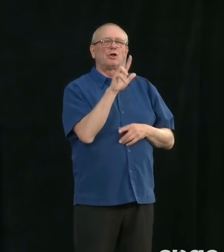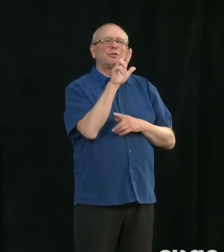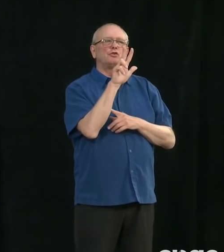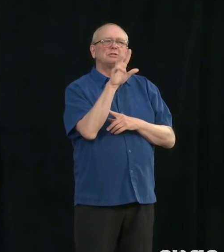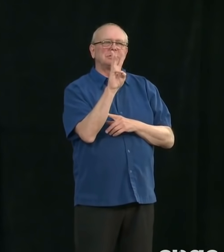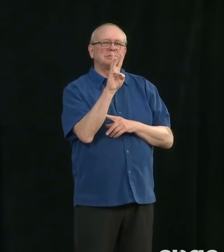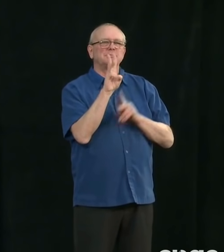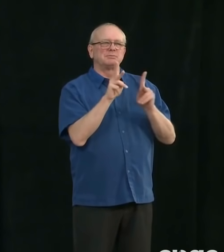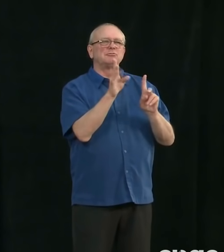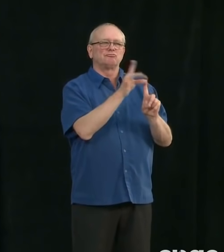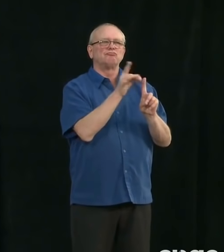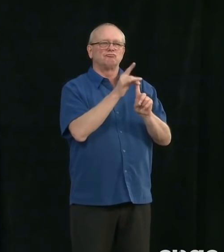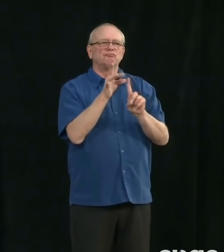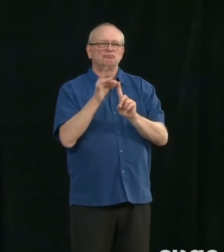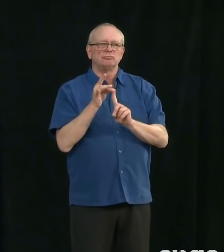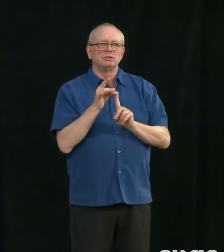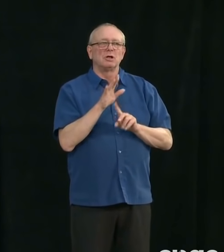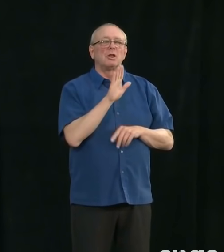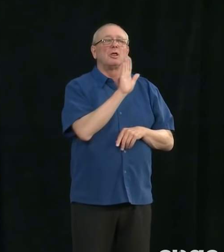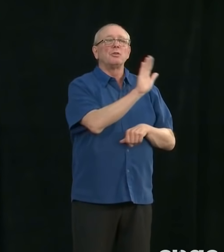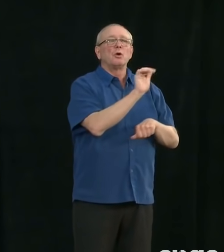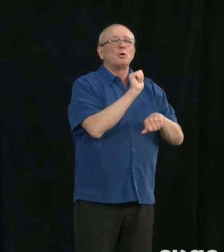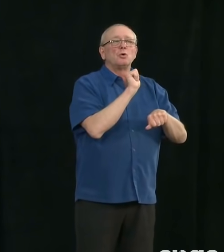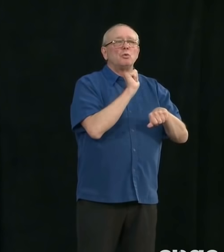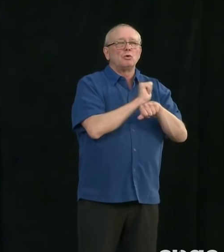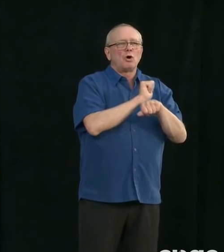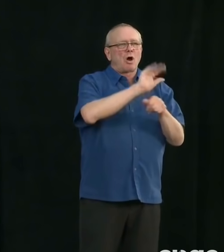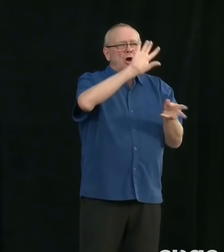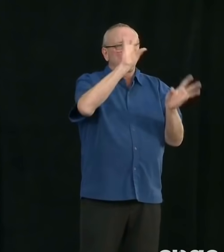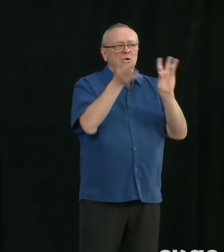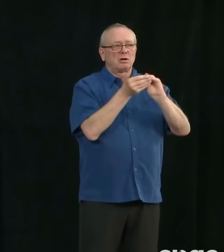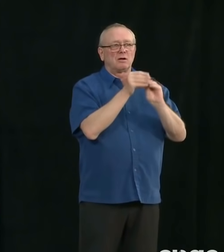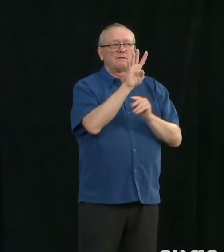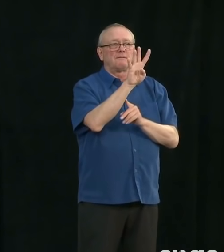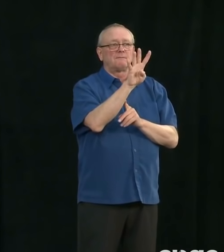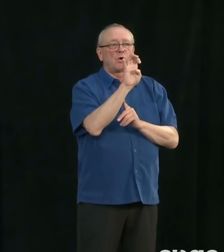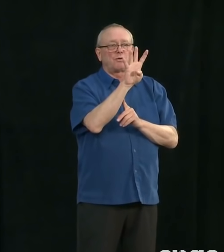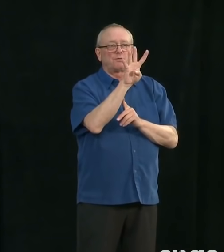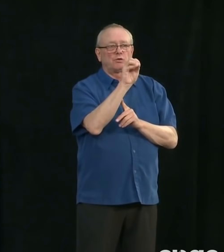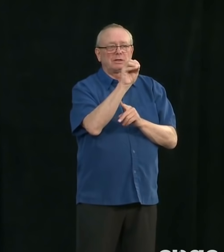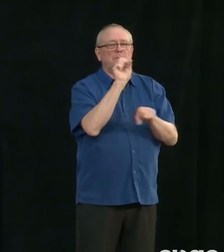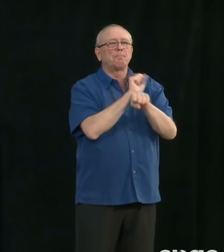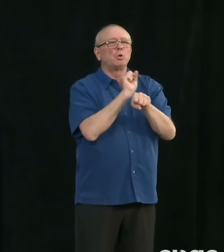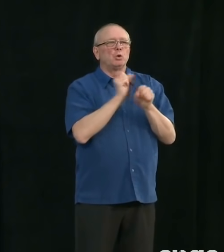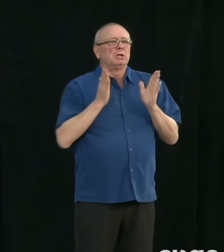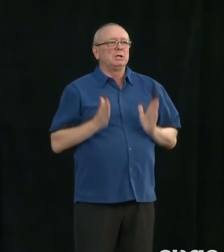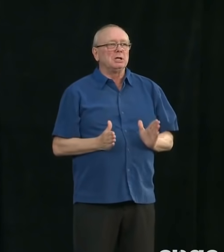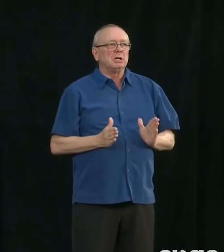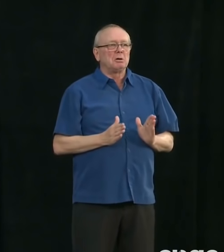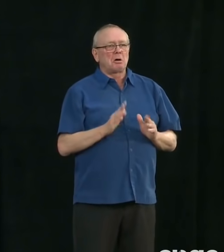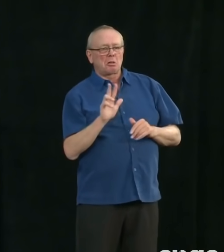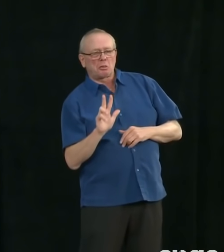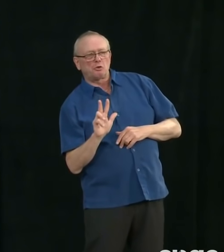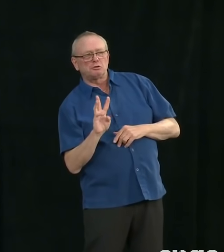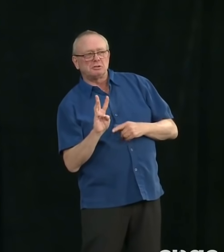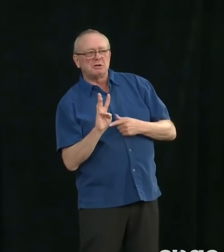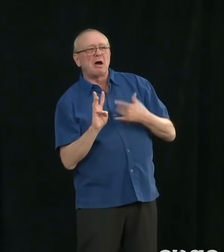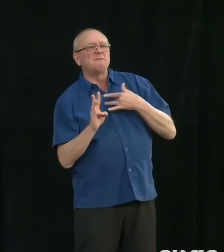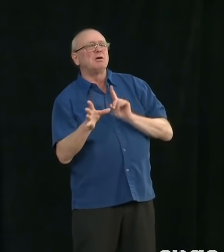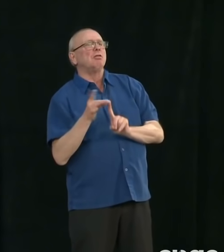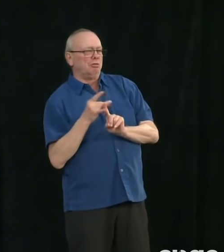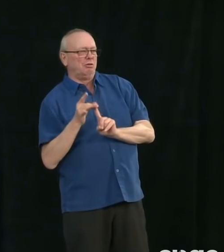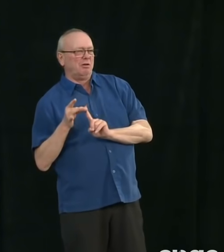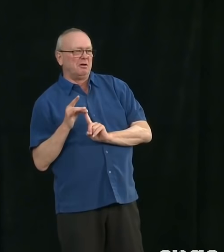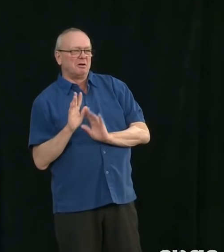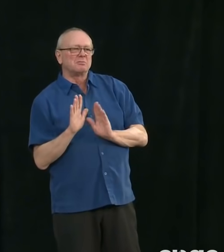overall workforce at the plant, which is about 440 workers, as the information that I've been given. And I think the important part